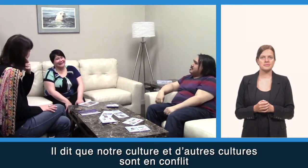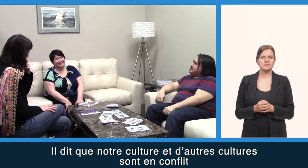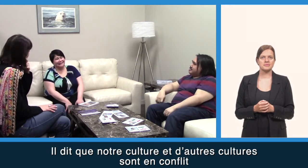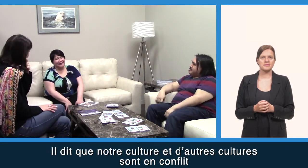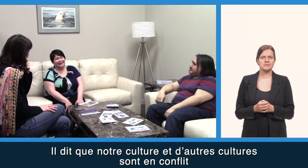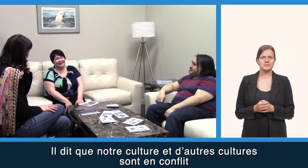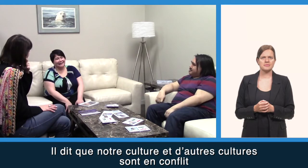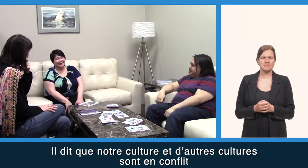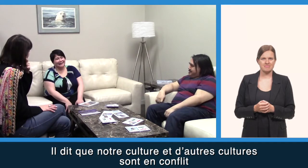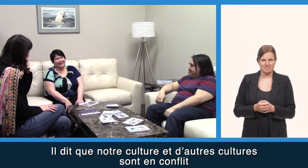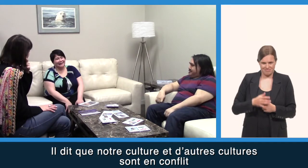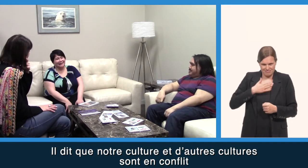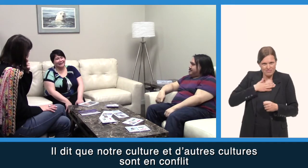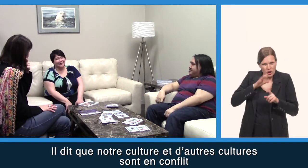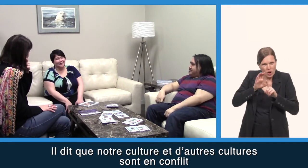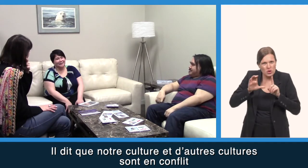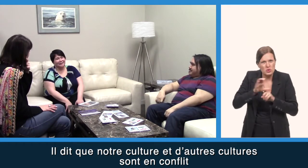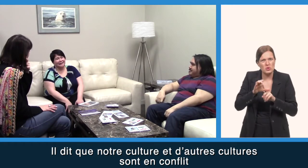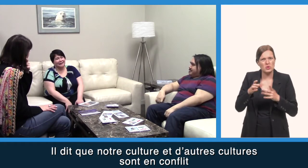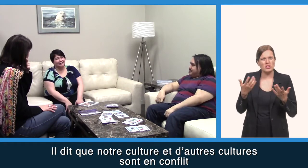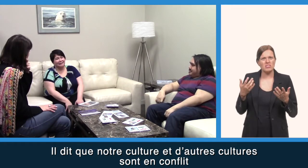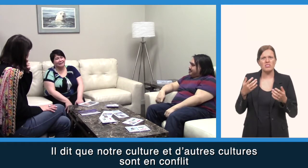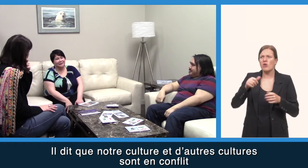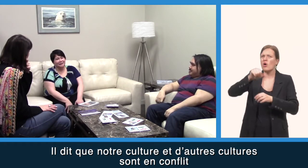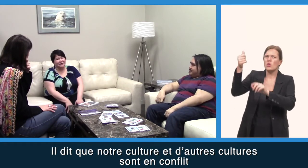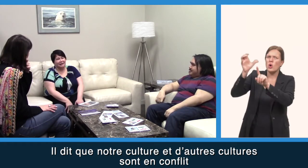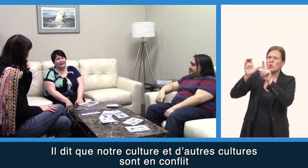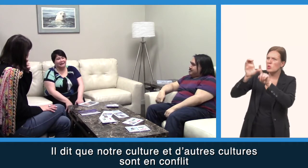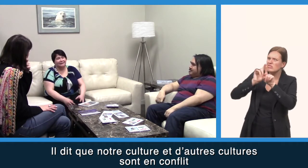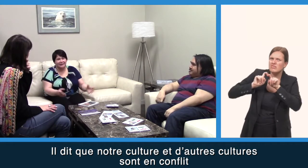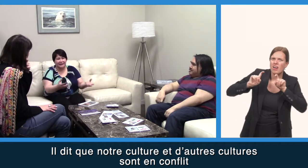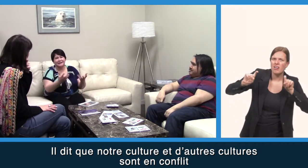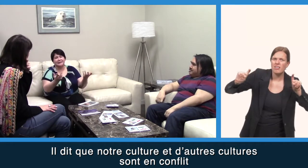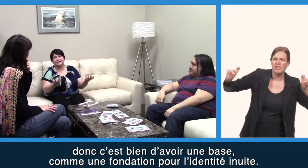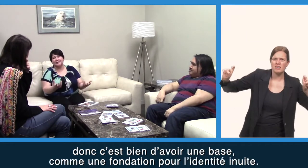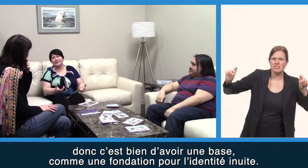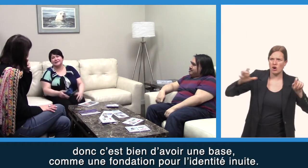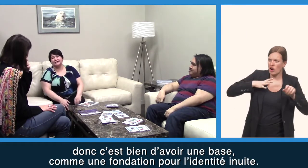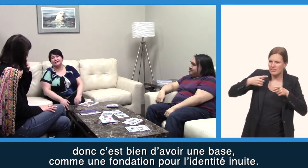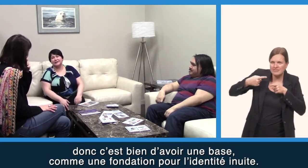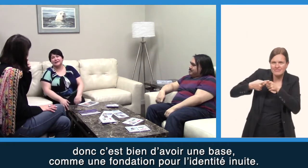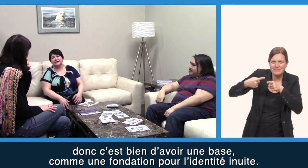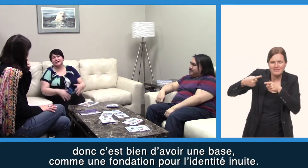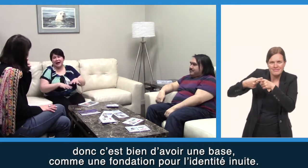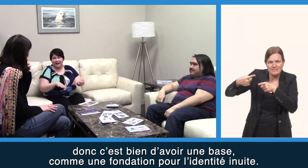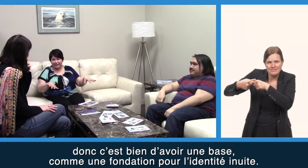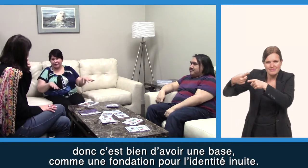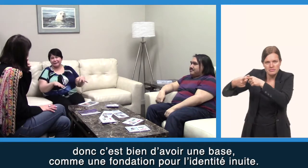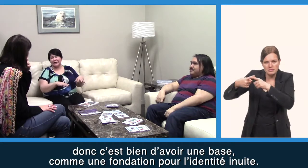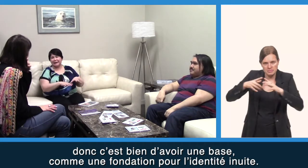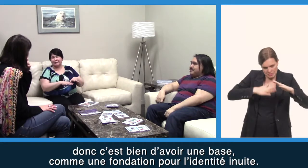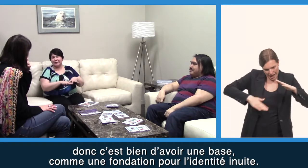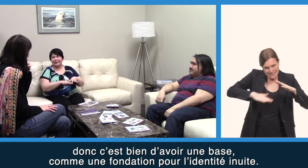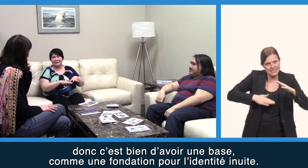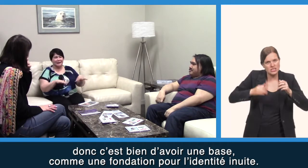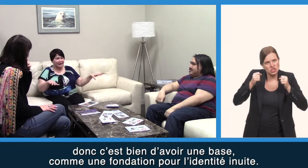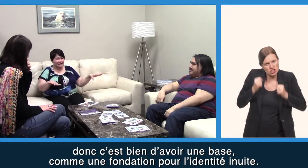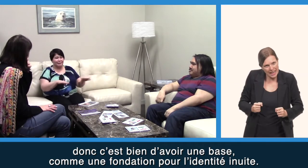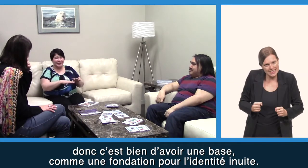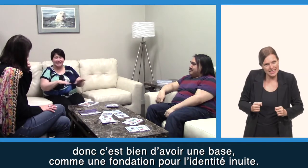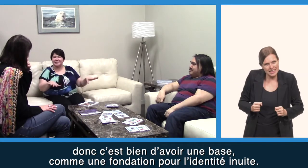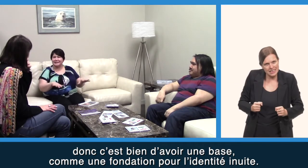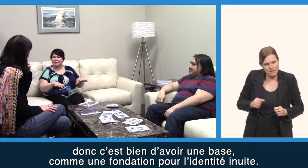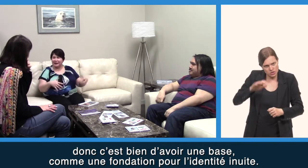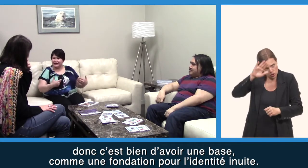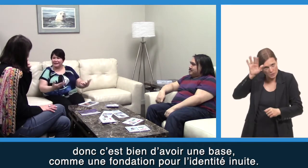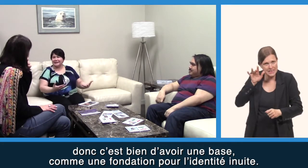He said our culture and other cultures conflict, so it's good to have I'm thinking